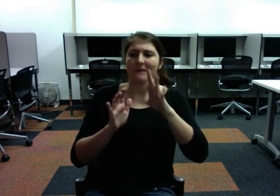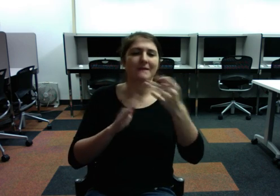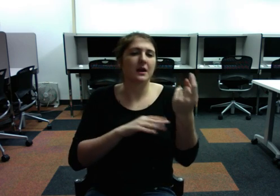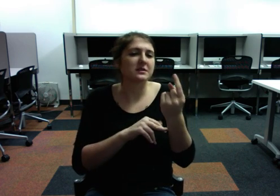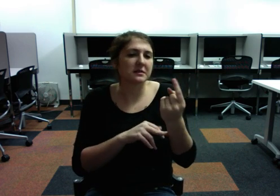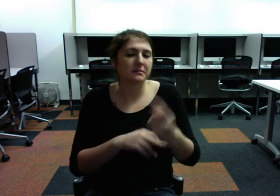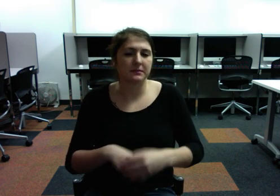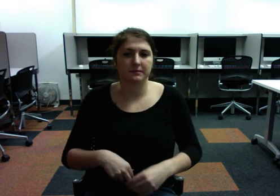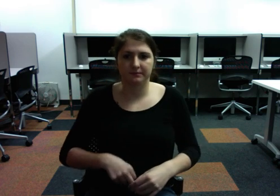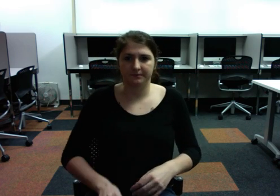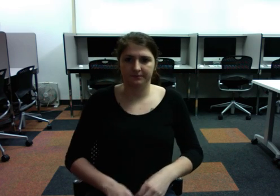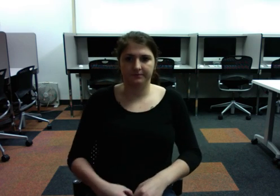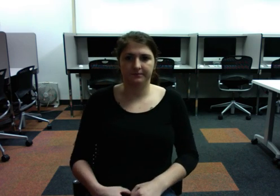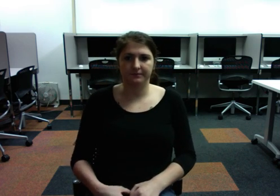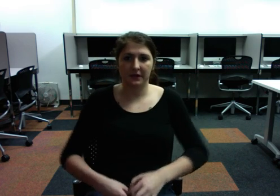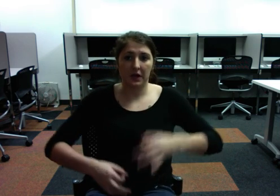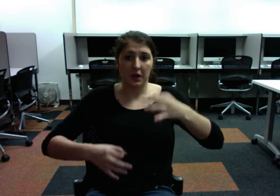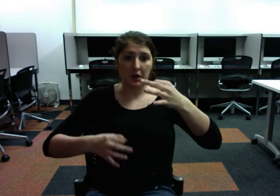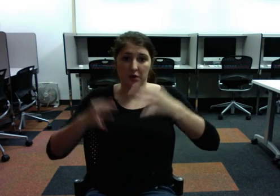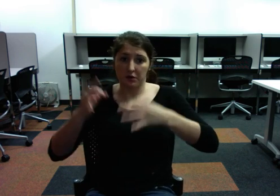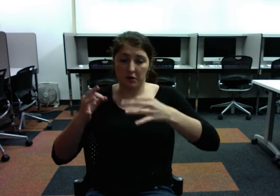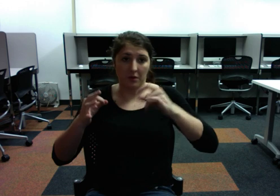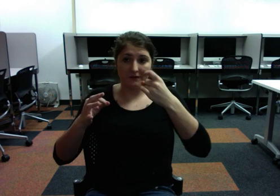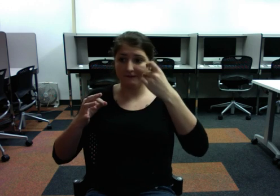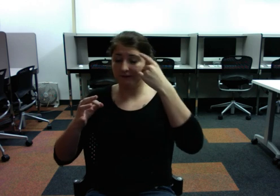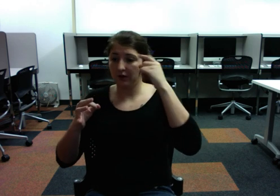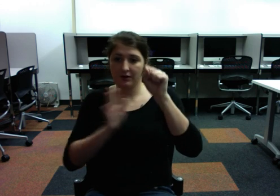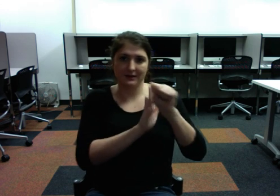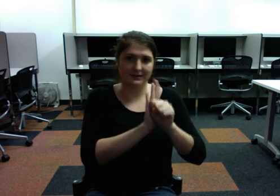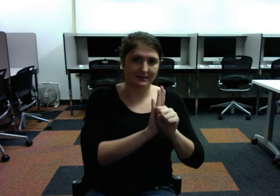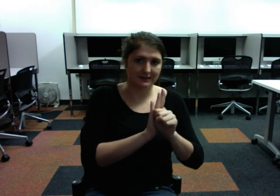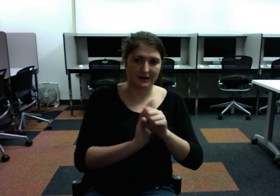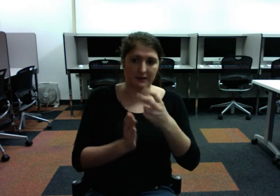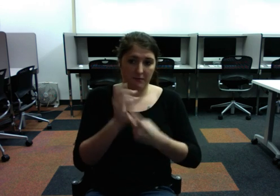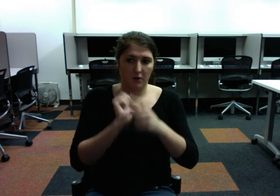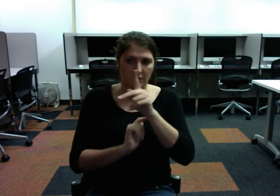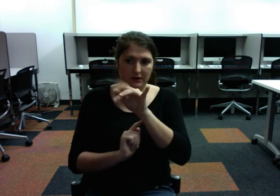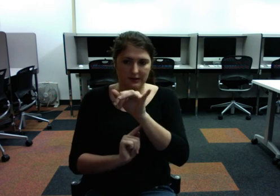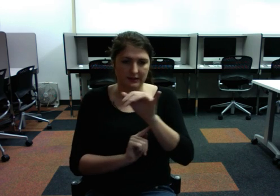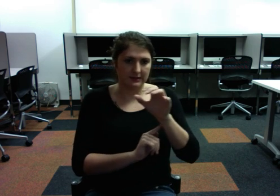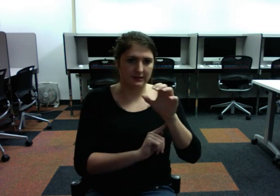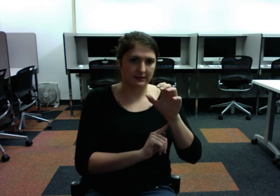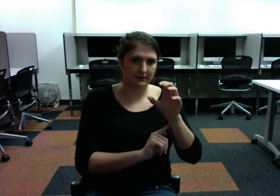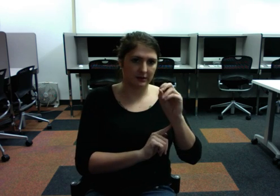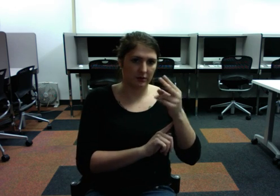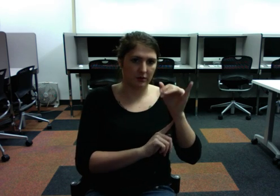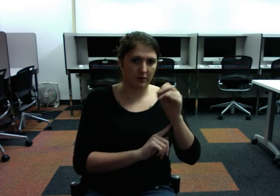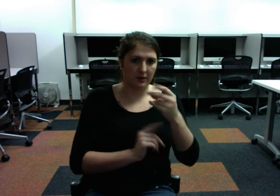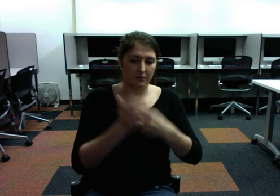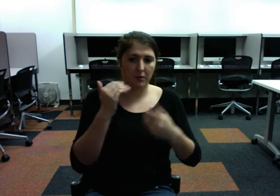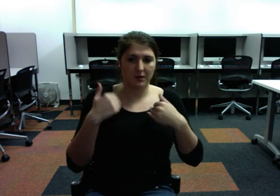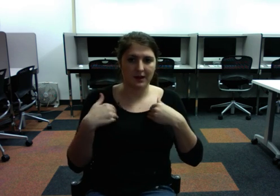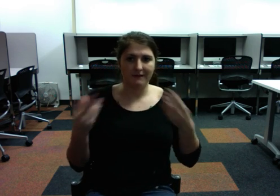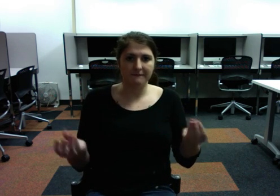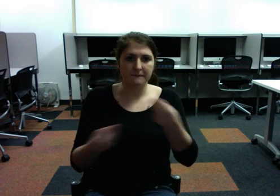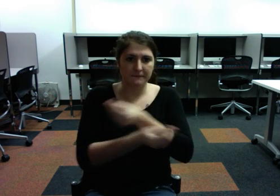Courts generally, both federal and state courts, Kentucky and Ohio, refer most matters to mediation at some point in time. And you're going to learn